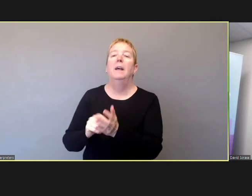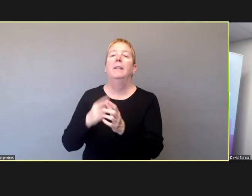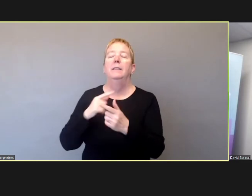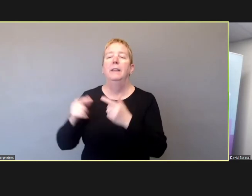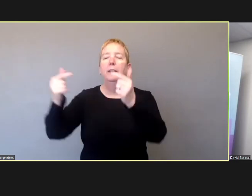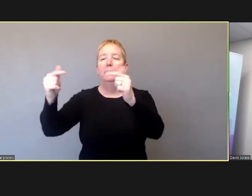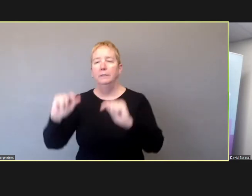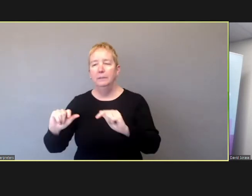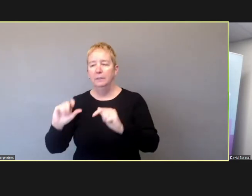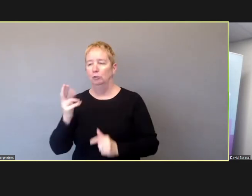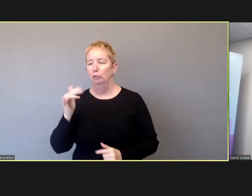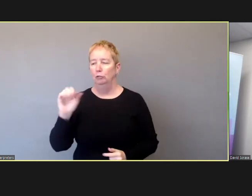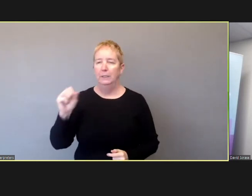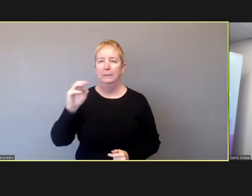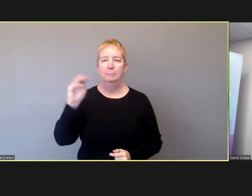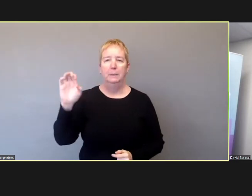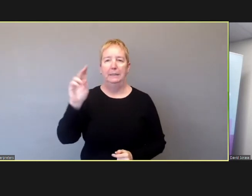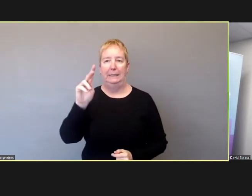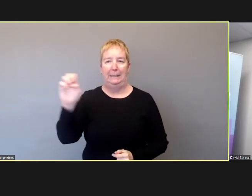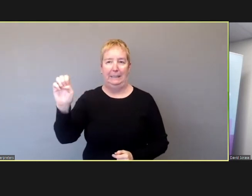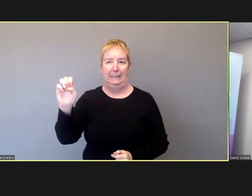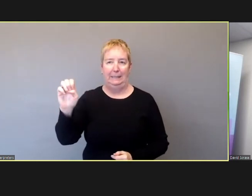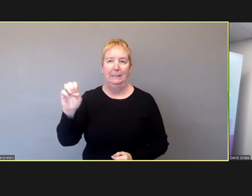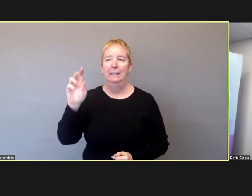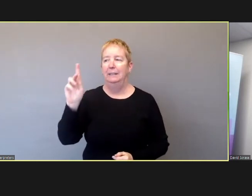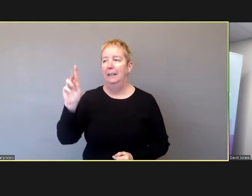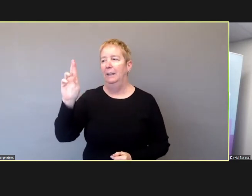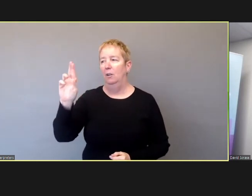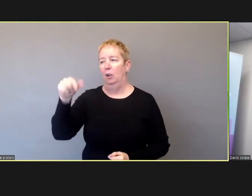from KRQE News.